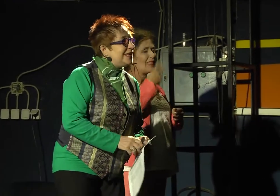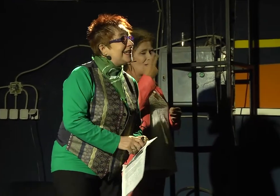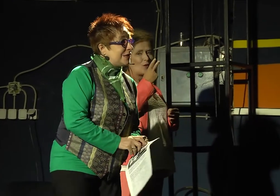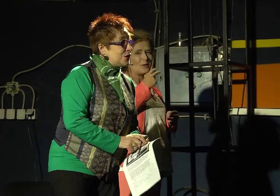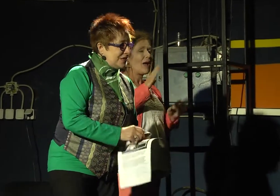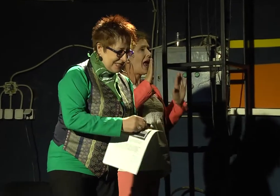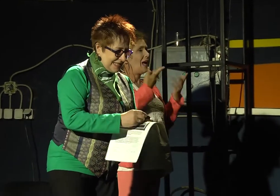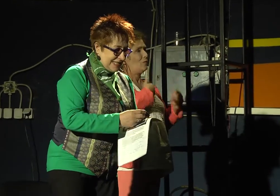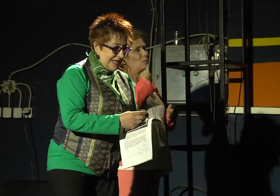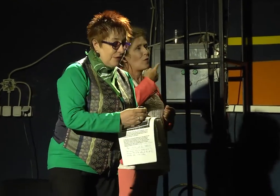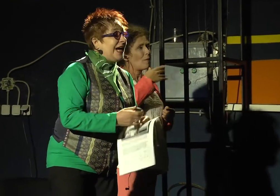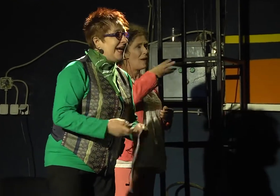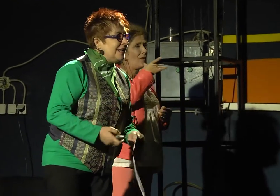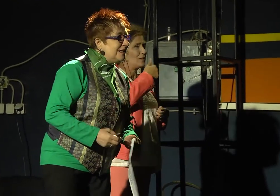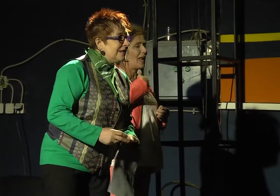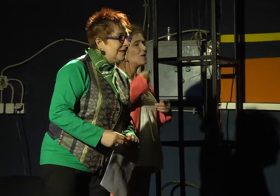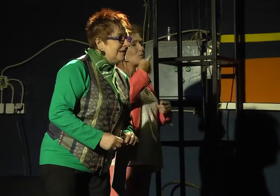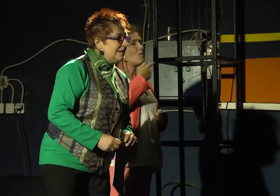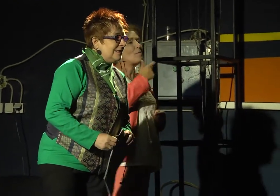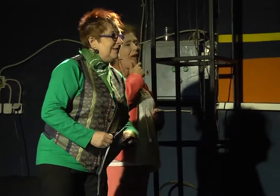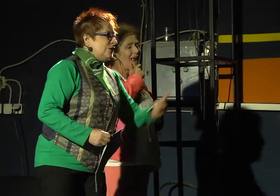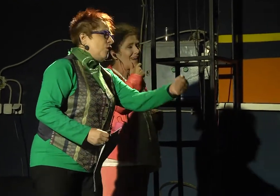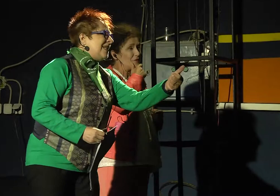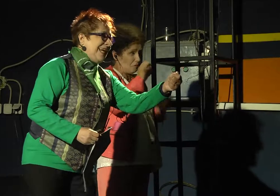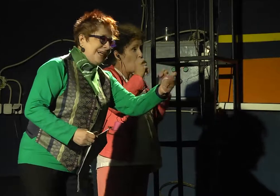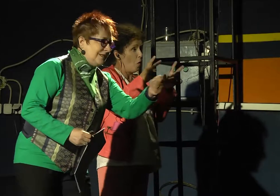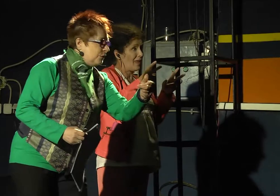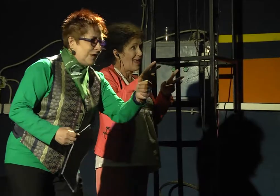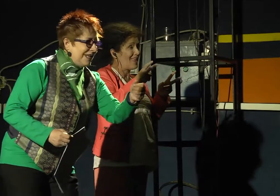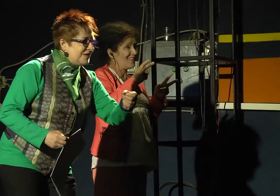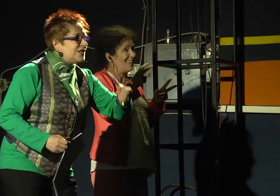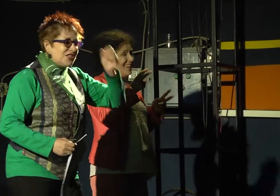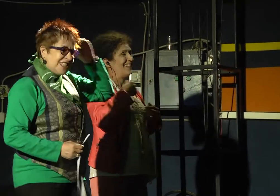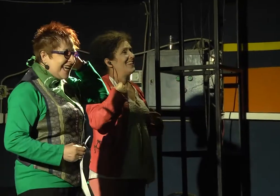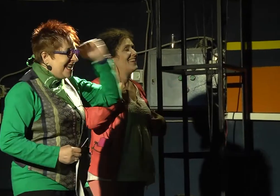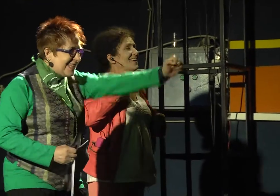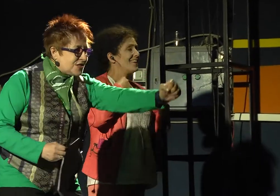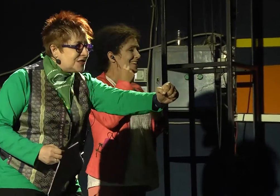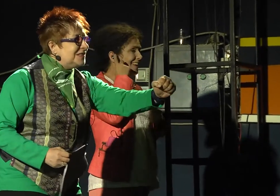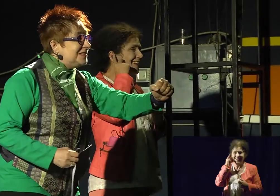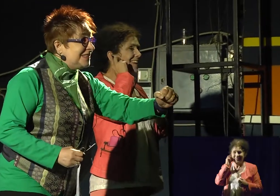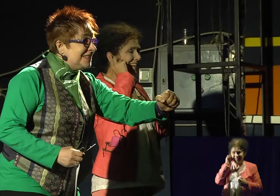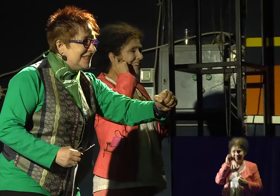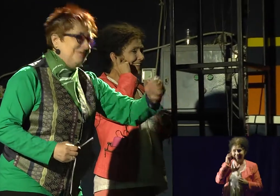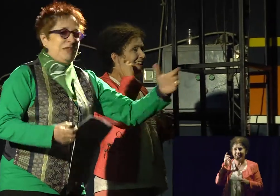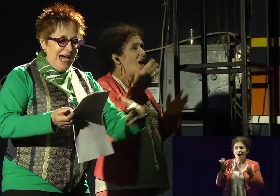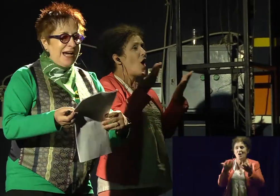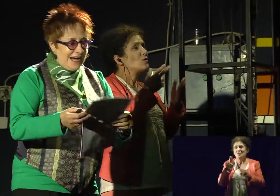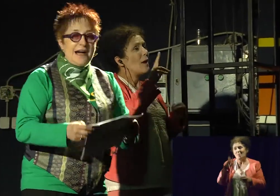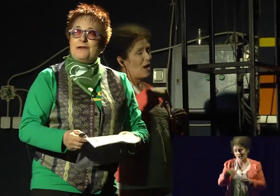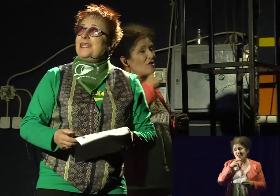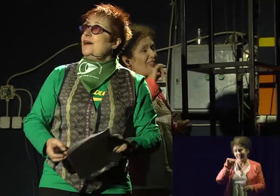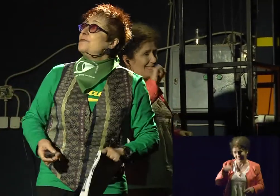you doing in English? Okay? Don't click or anything. Just say yes.